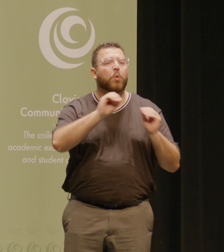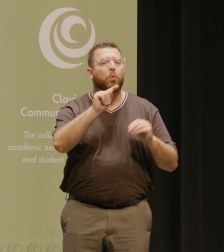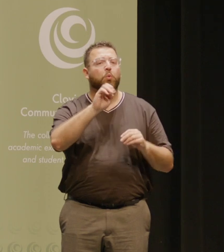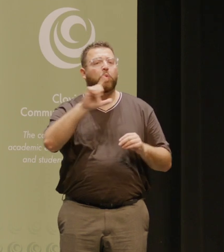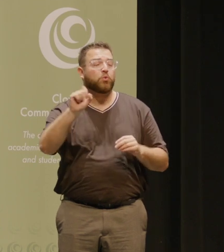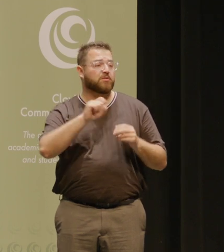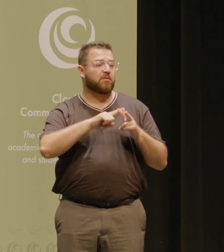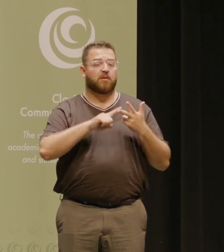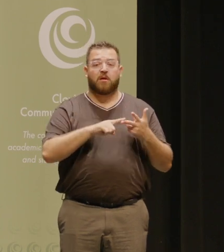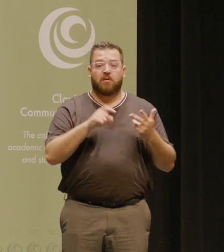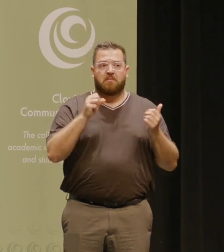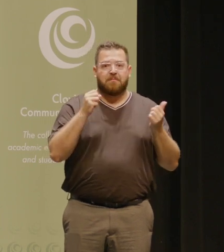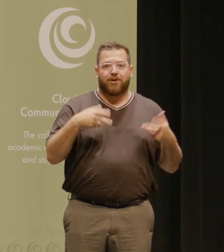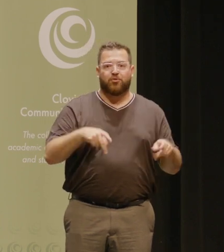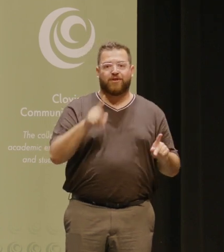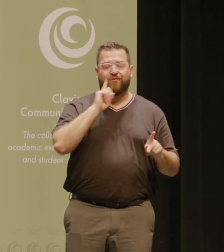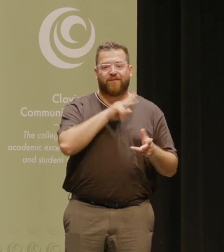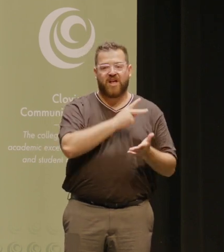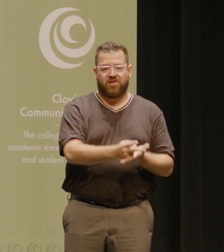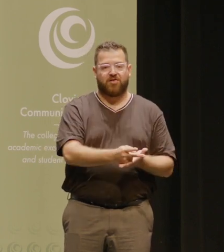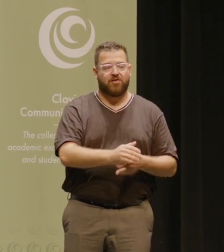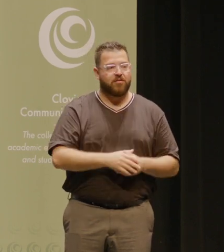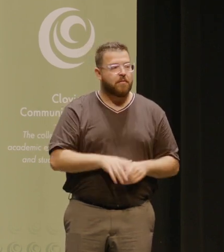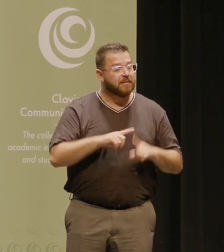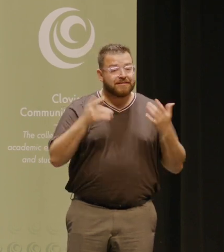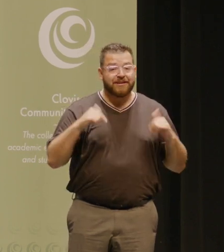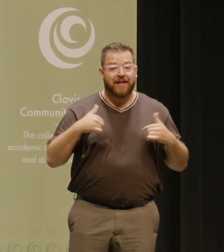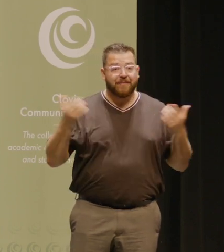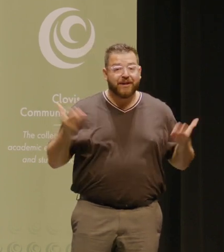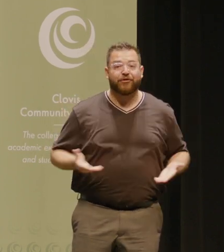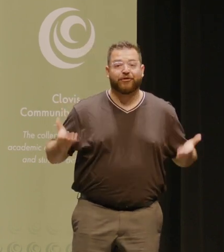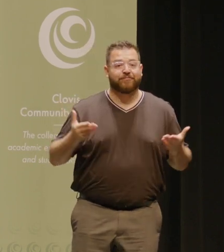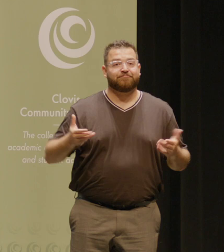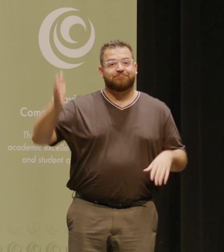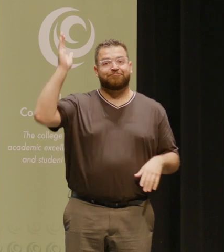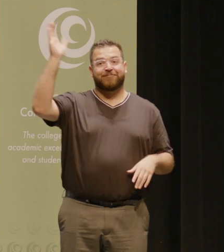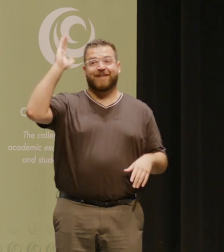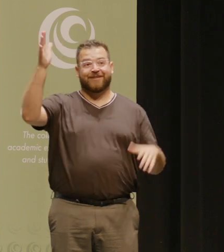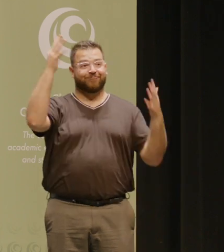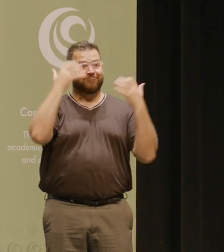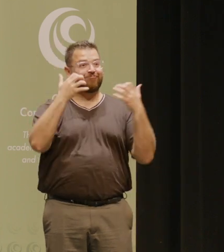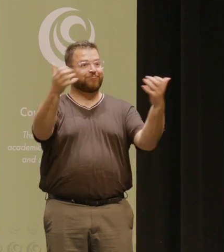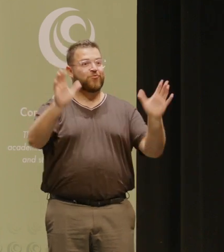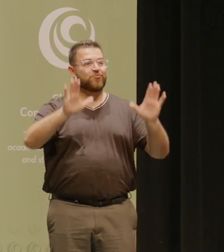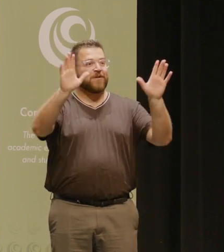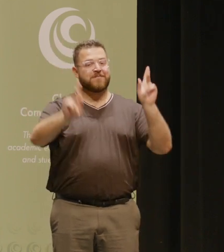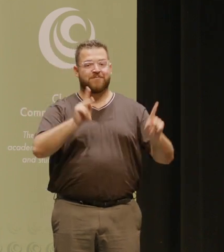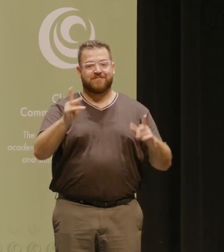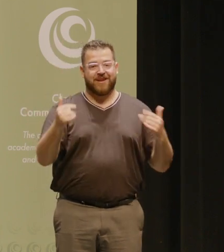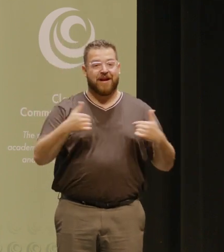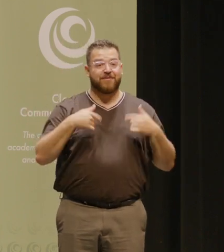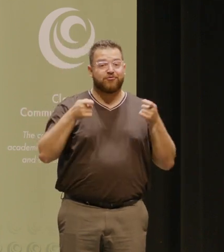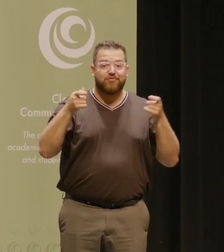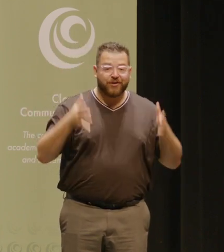fail. And yet, I'm here speaking you in front of you fine people as a director of an